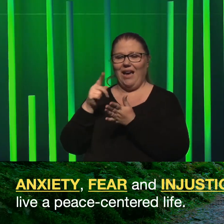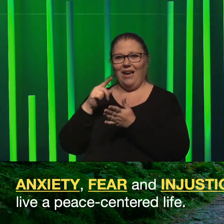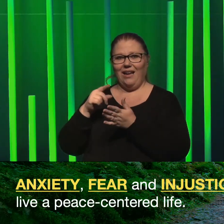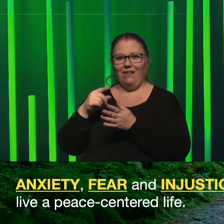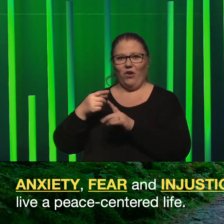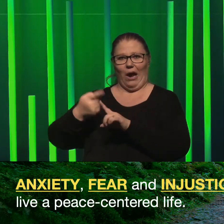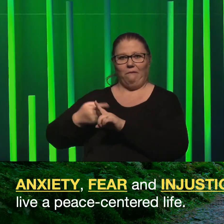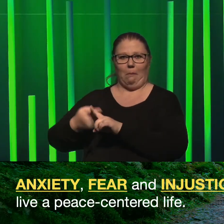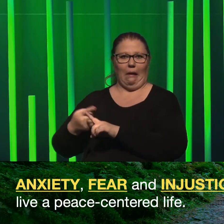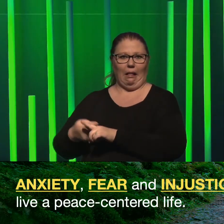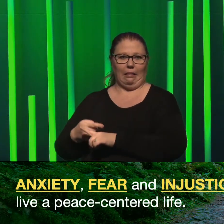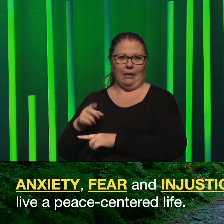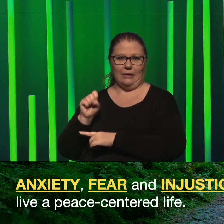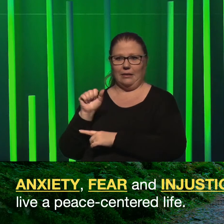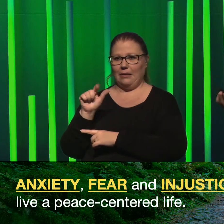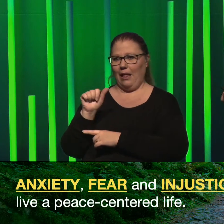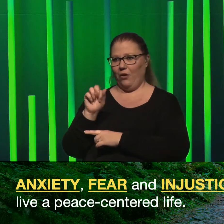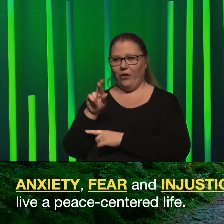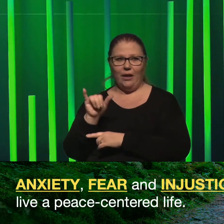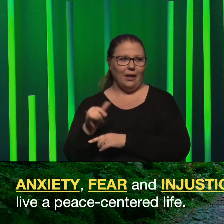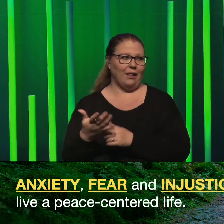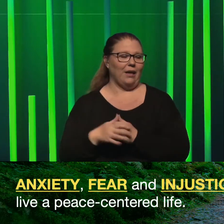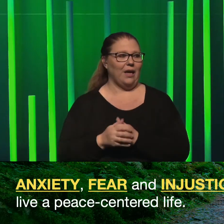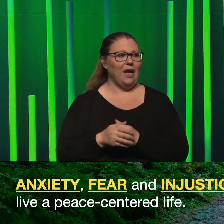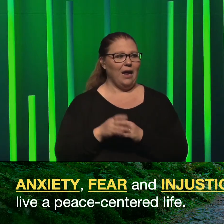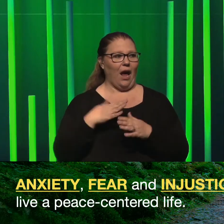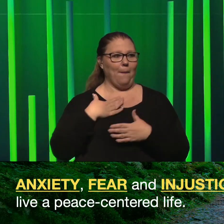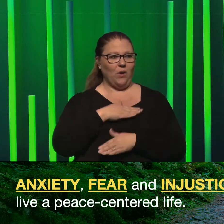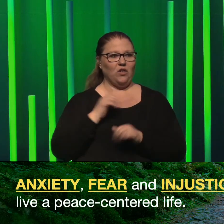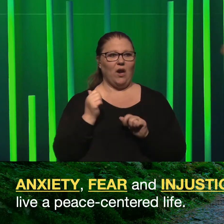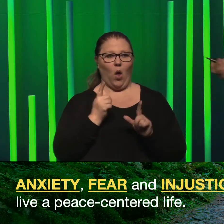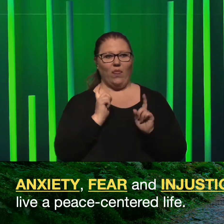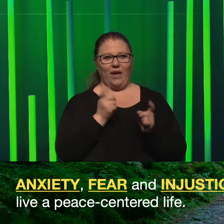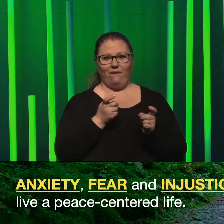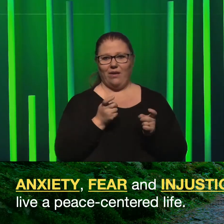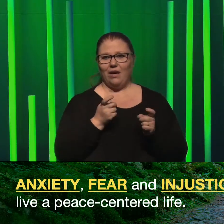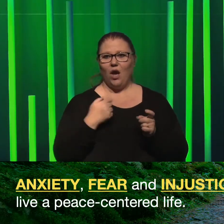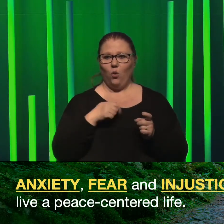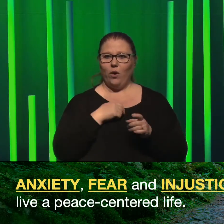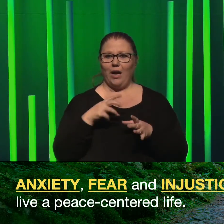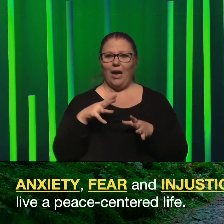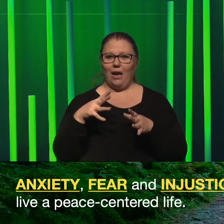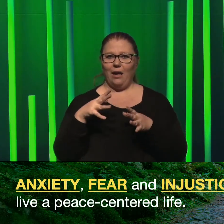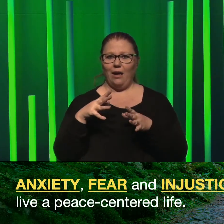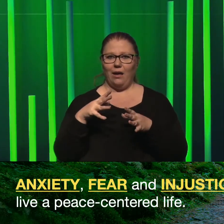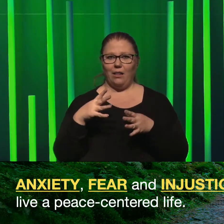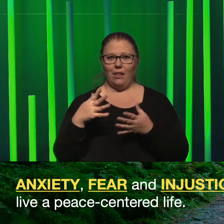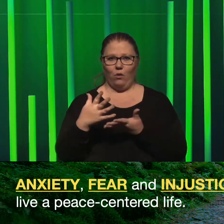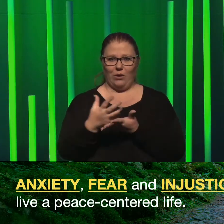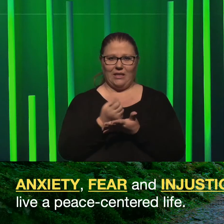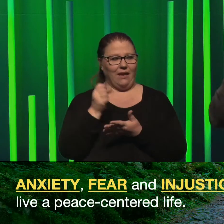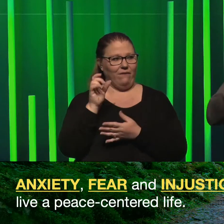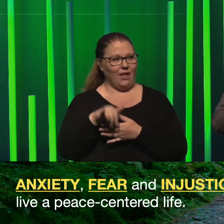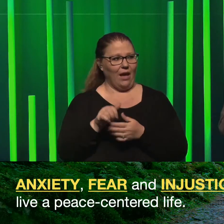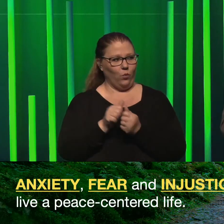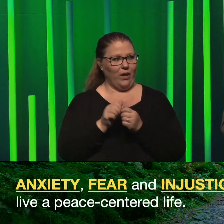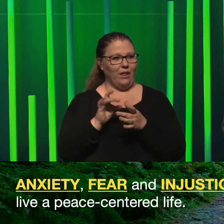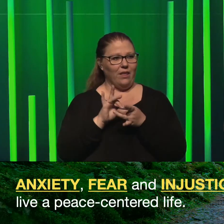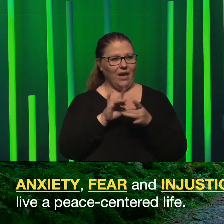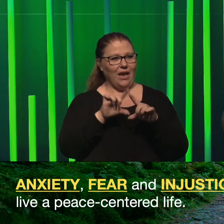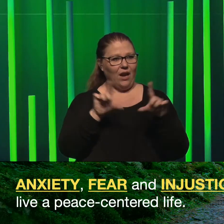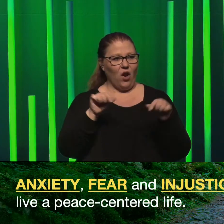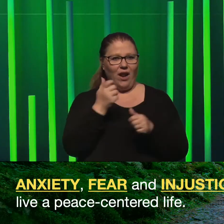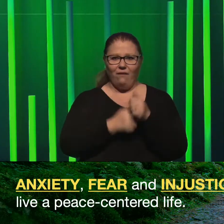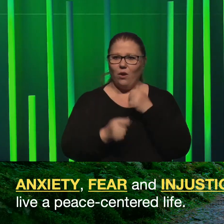appreciate everyone's giving in that way, in your donation. So we're going to receive that along with the Connect card this morning. Everybody's got something to